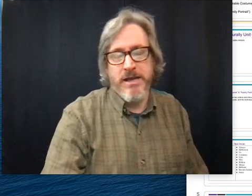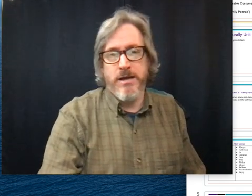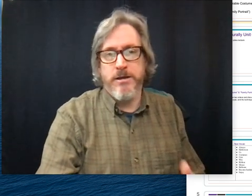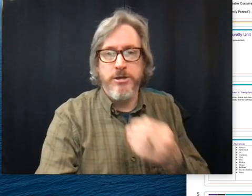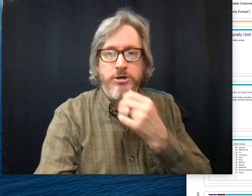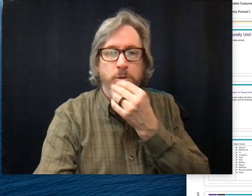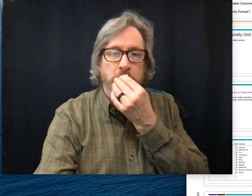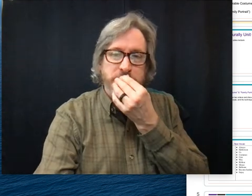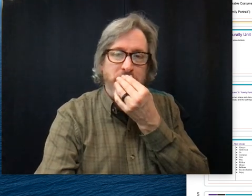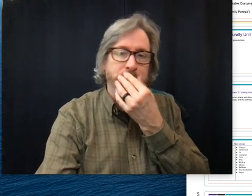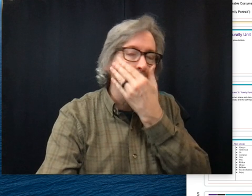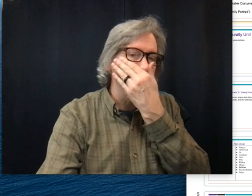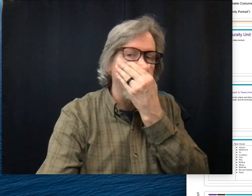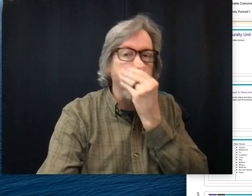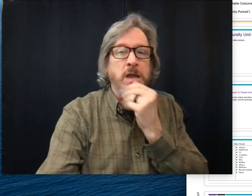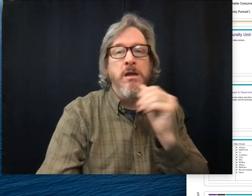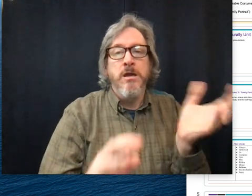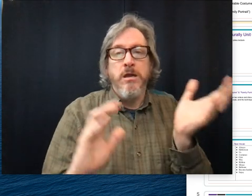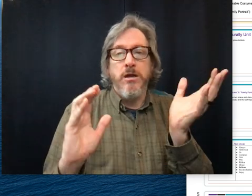because you're going to watch